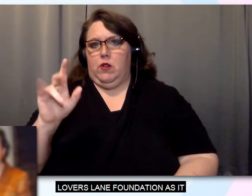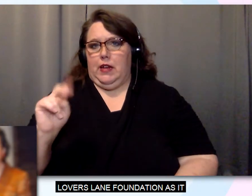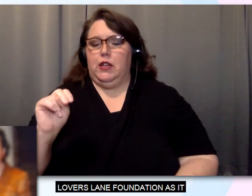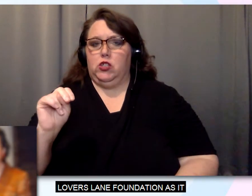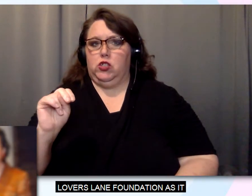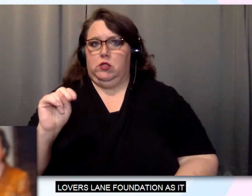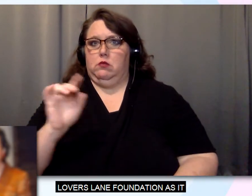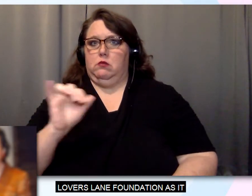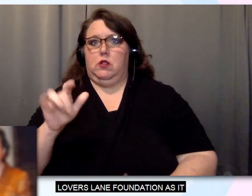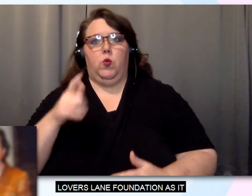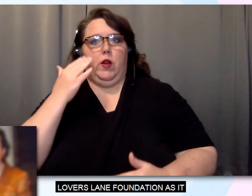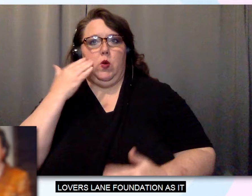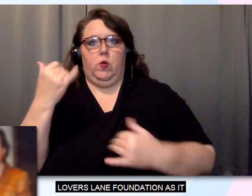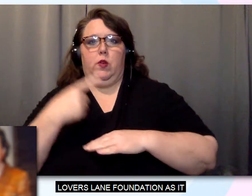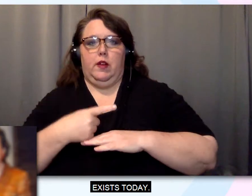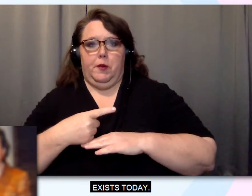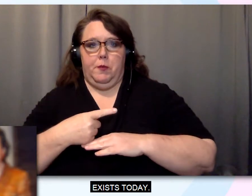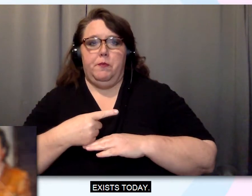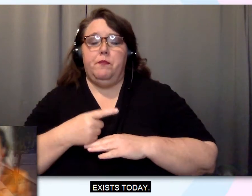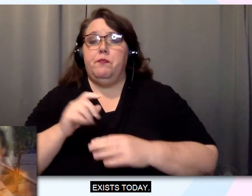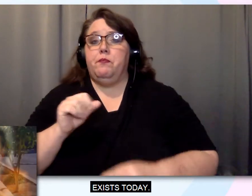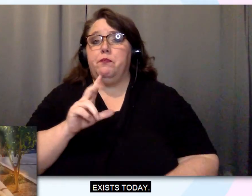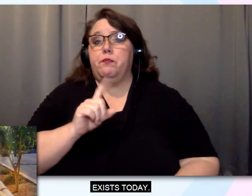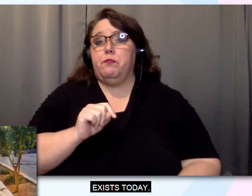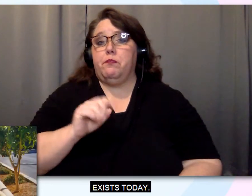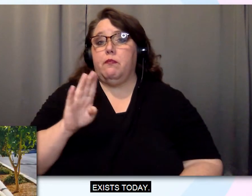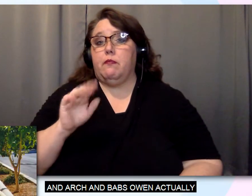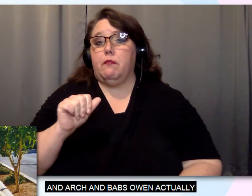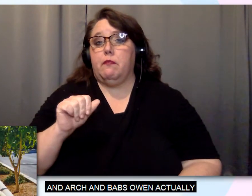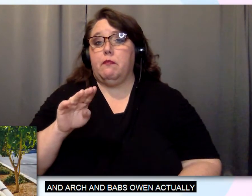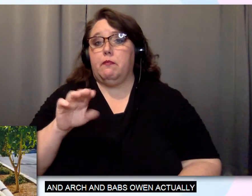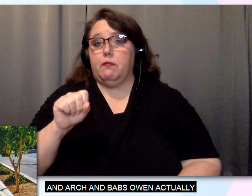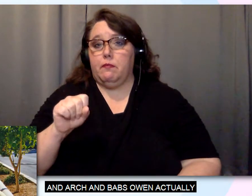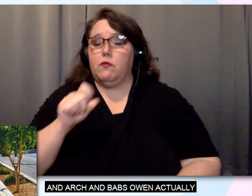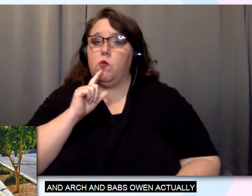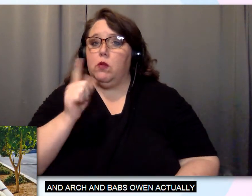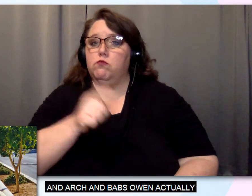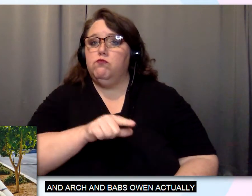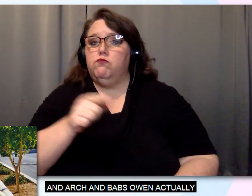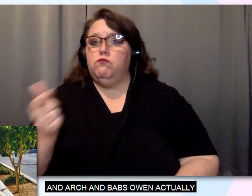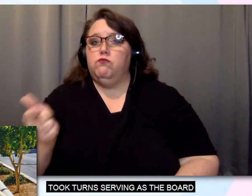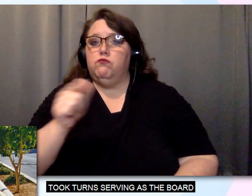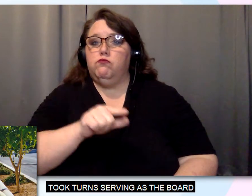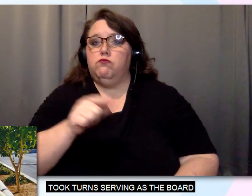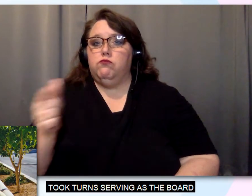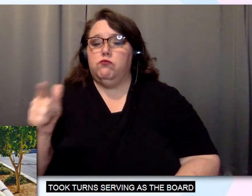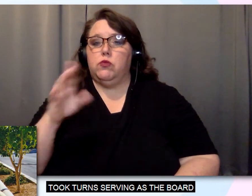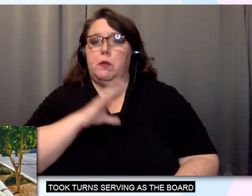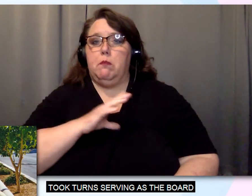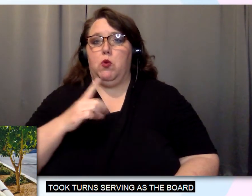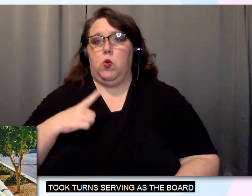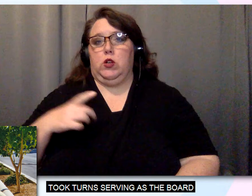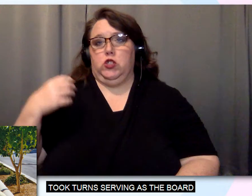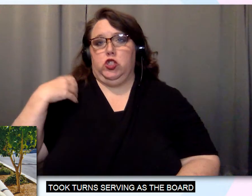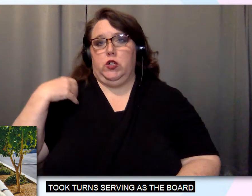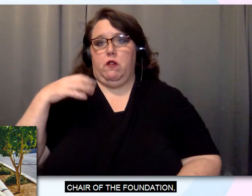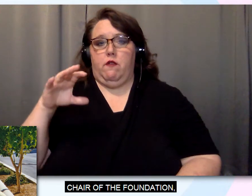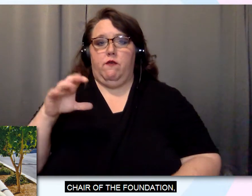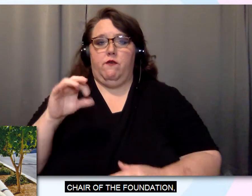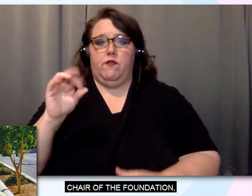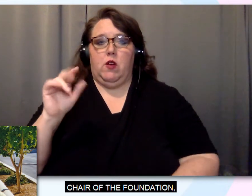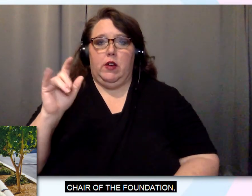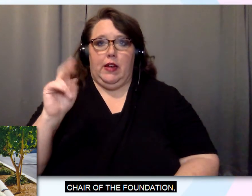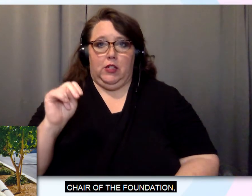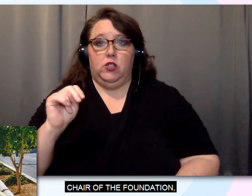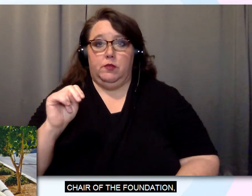Lane Foundation as it exists today. And Arch and Babs Owen actually took turns serving as the board chair of